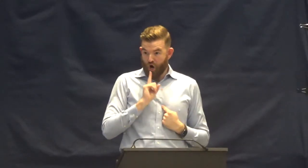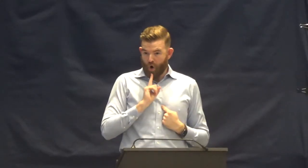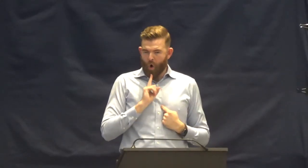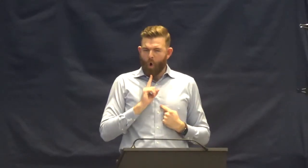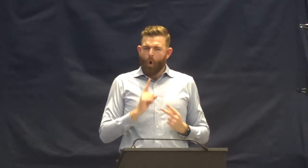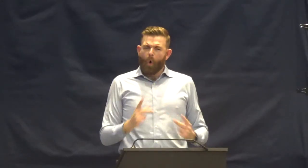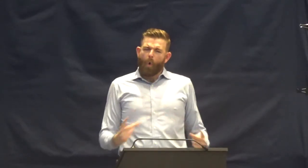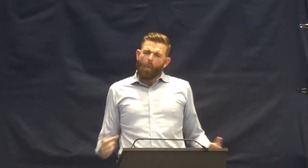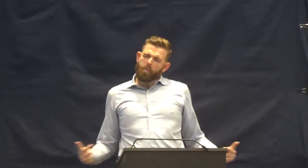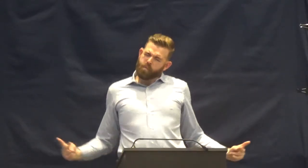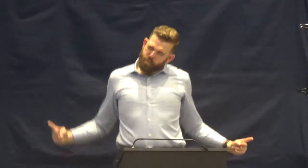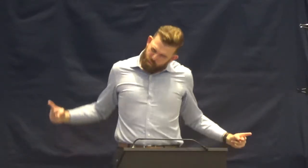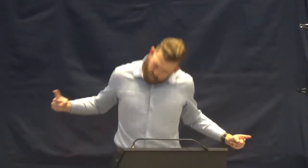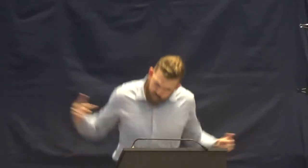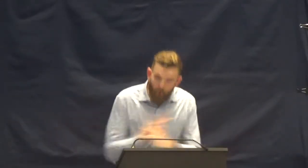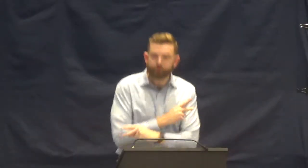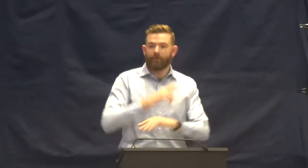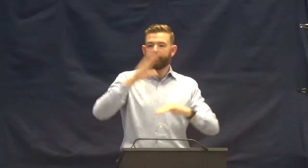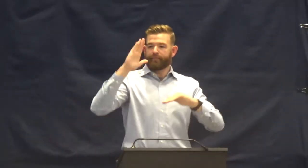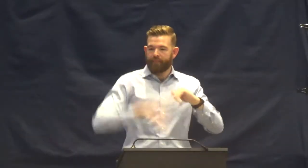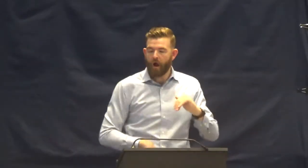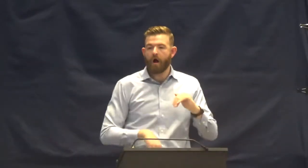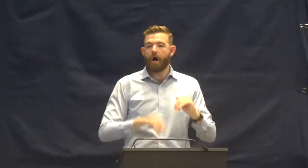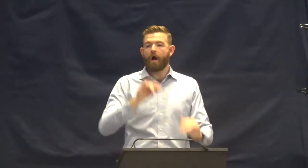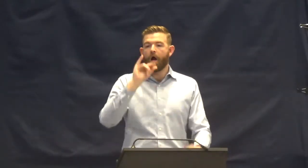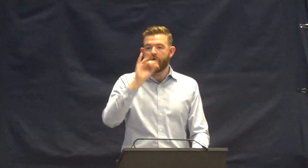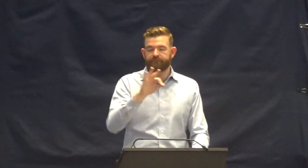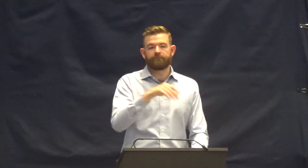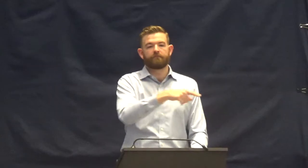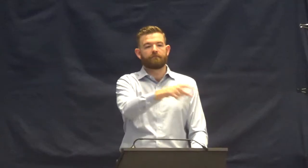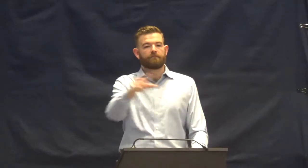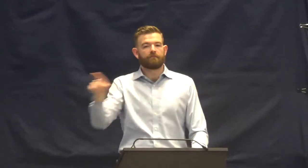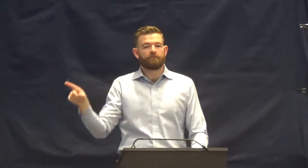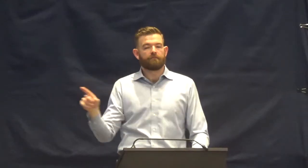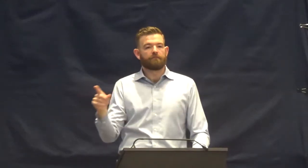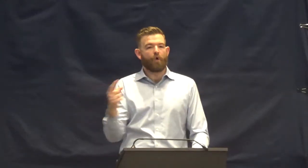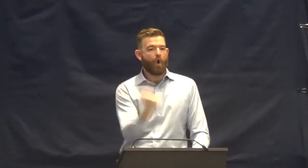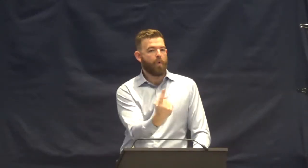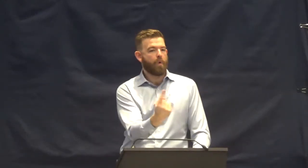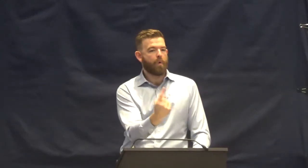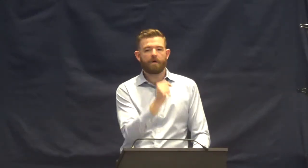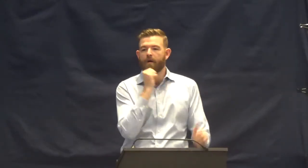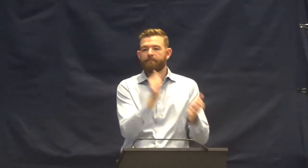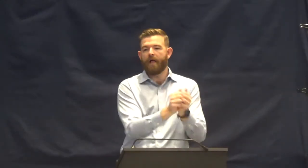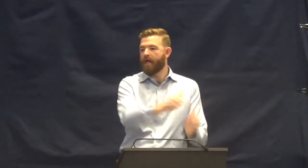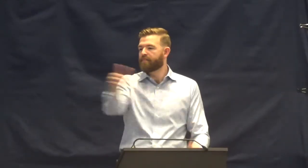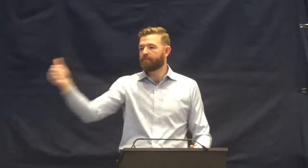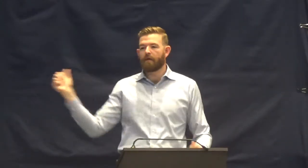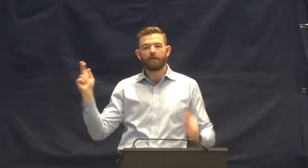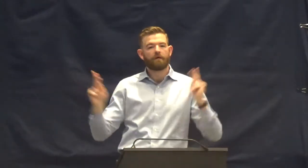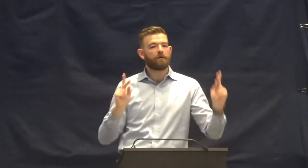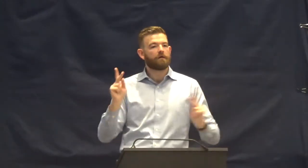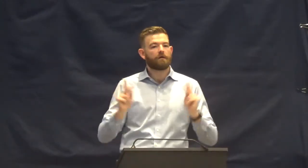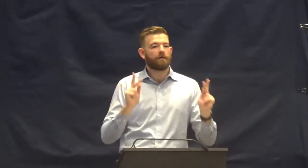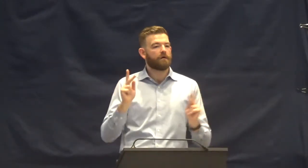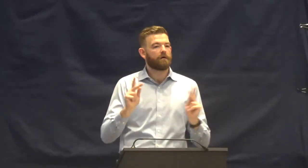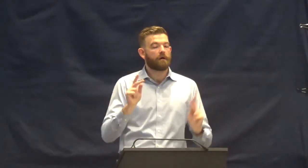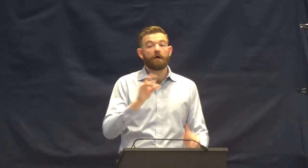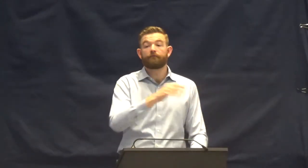communication, the loneliness is magnified. Much worse than if you had stayed home by